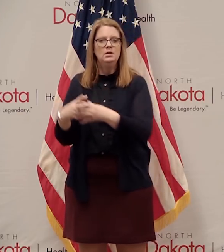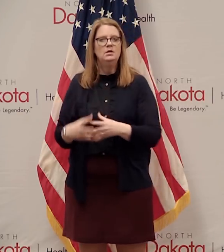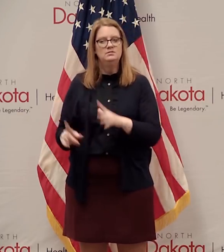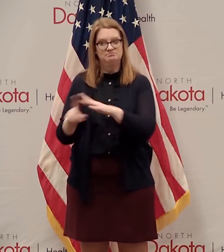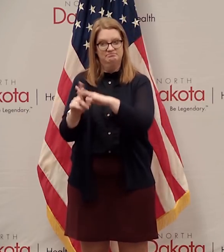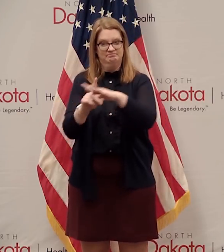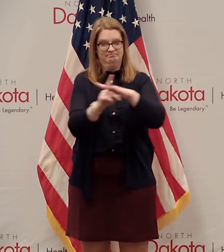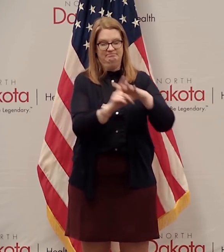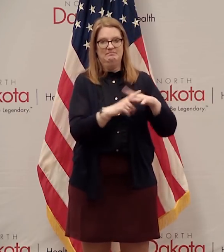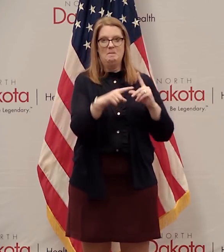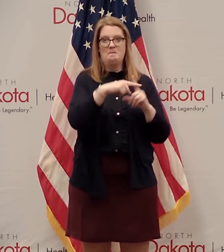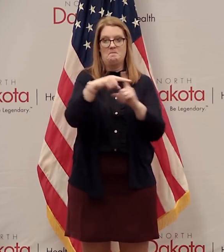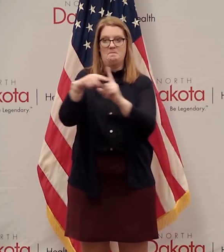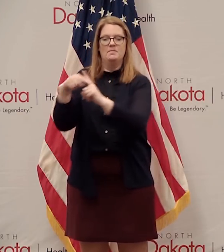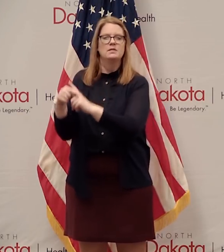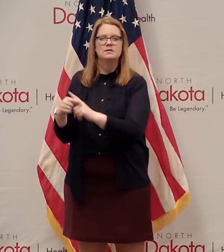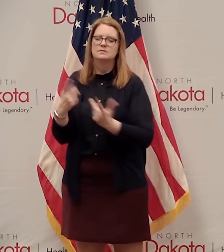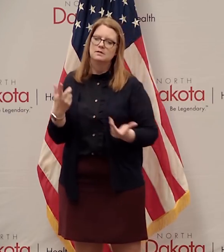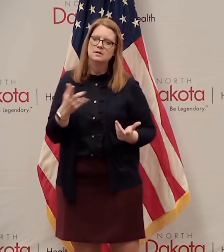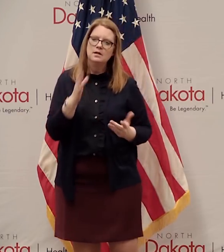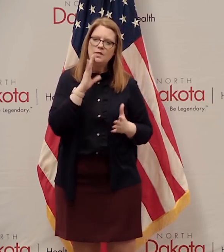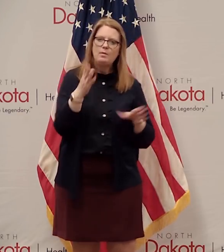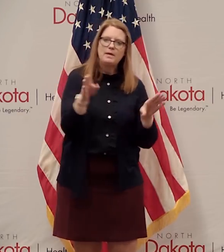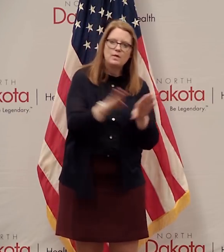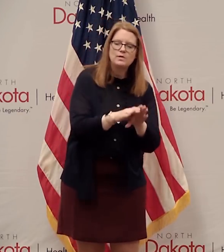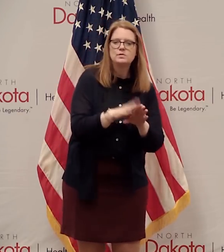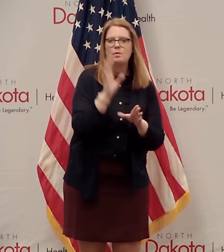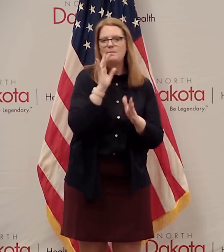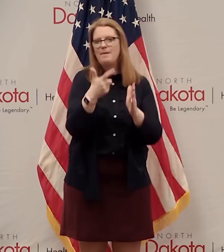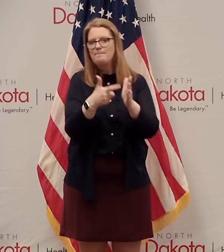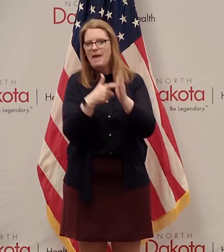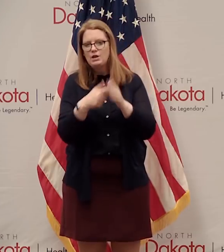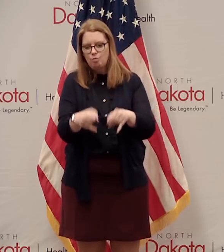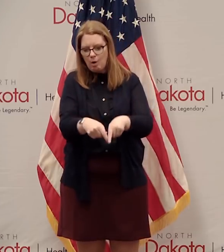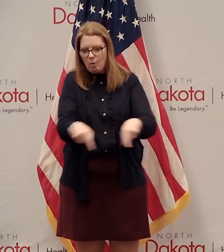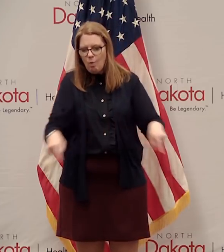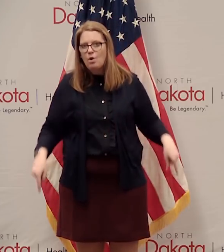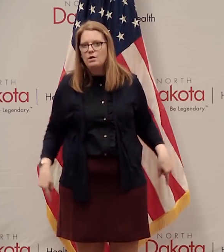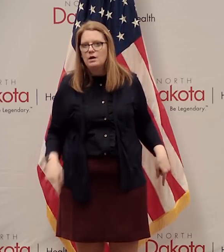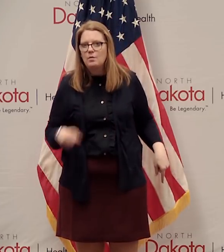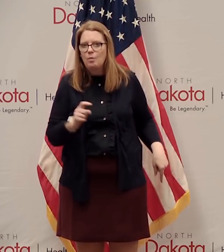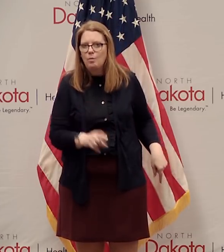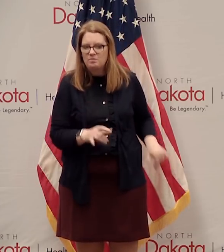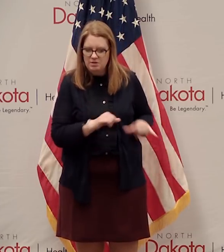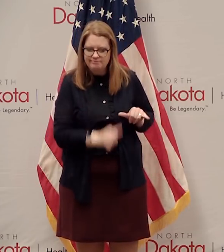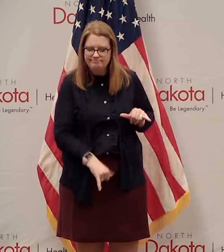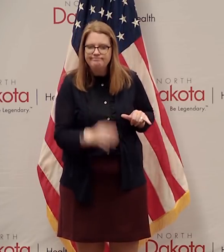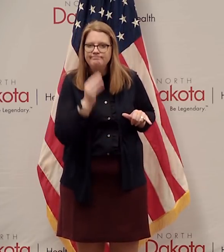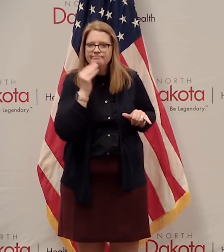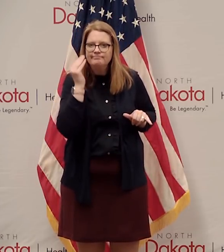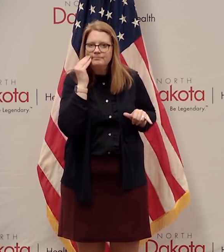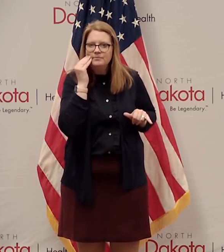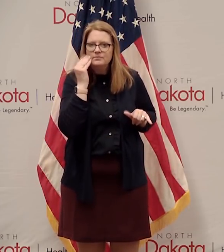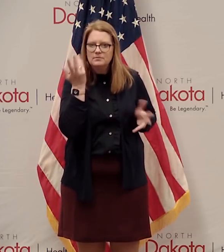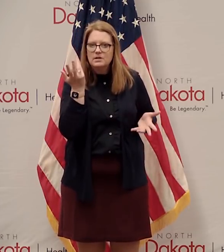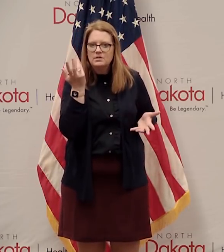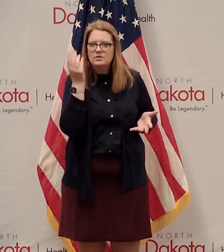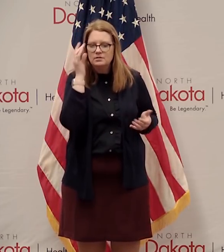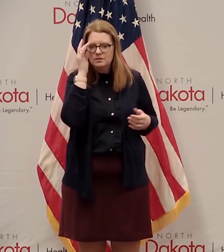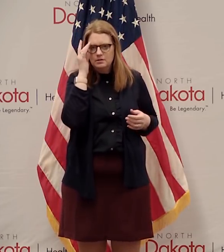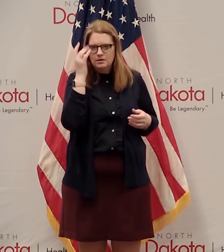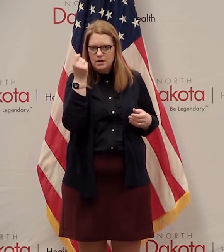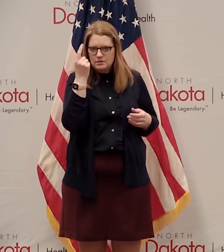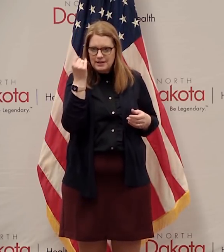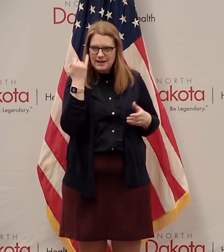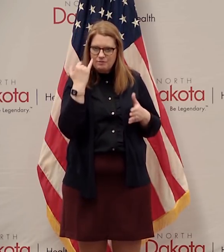be mandatory quarantines, there's going to be all these things that are going to become a part of the way we have to do that if we want to